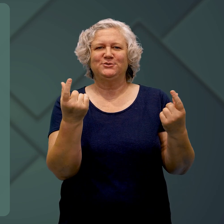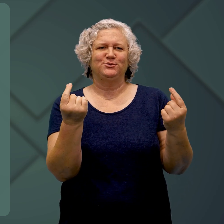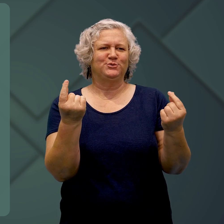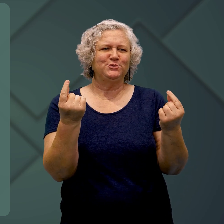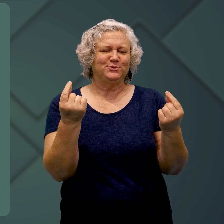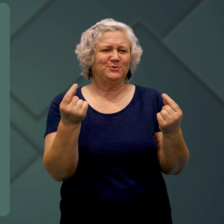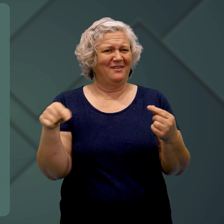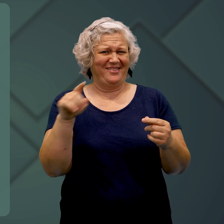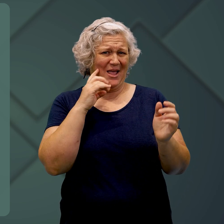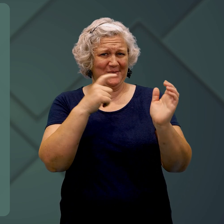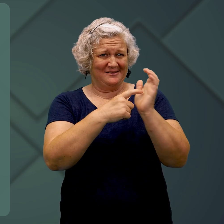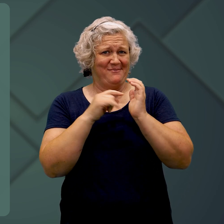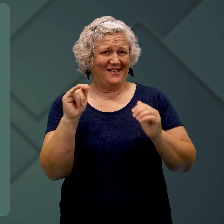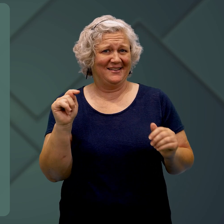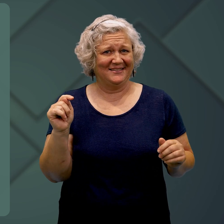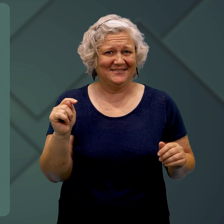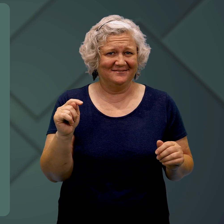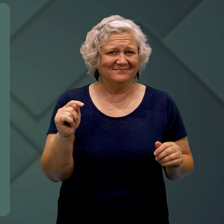In fact, they demand it.